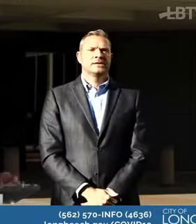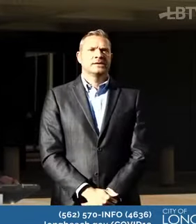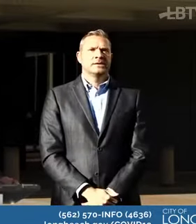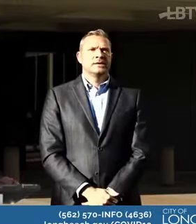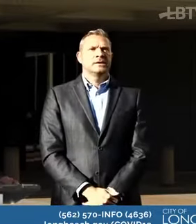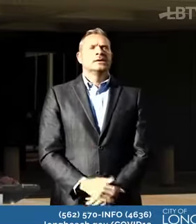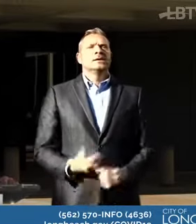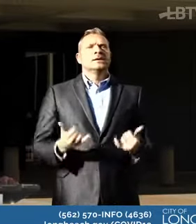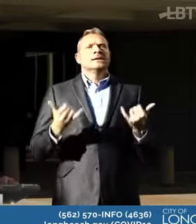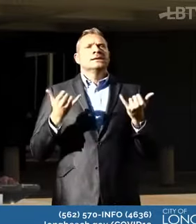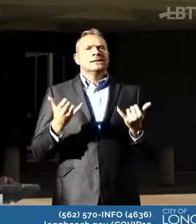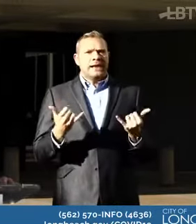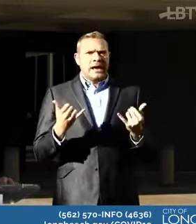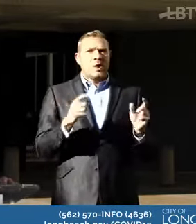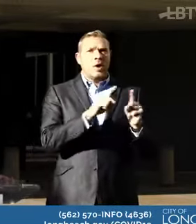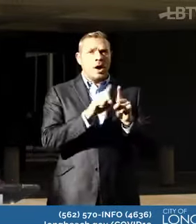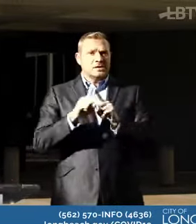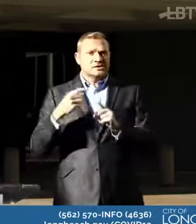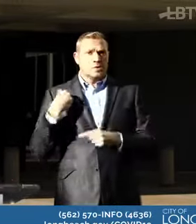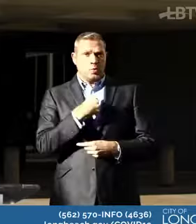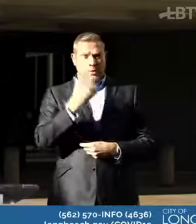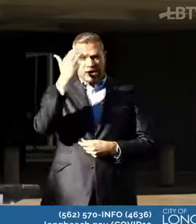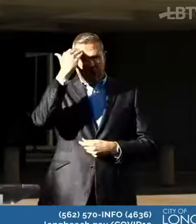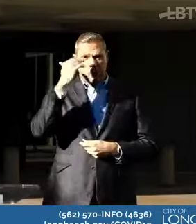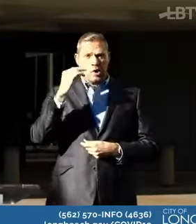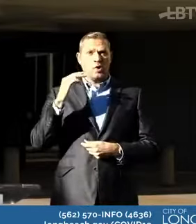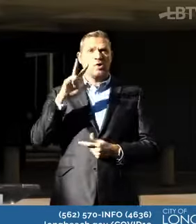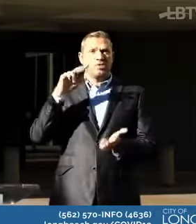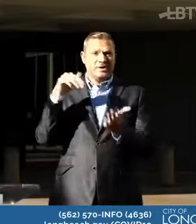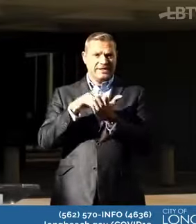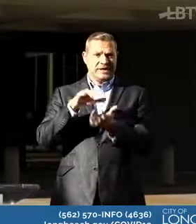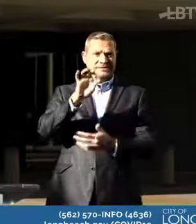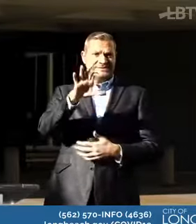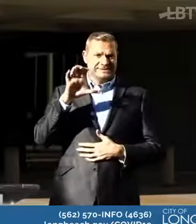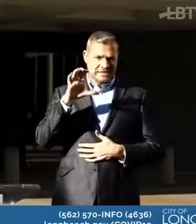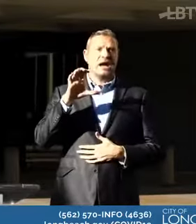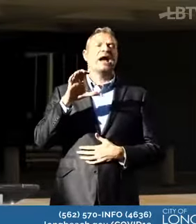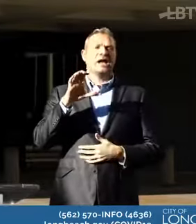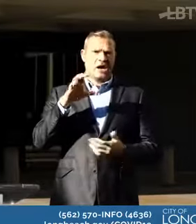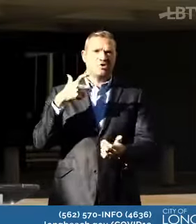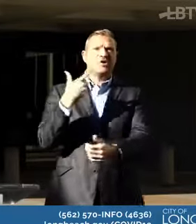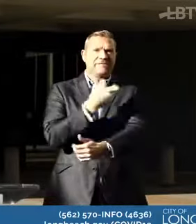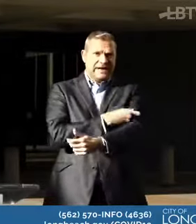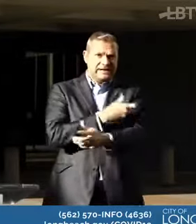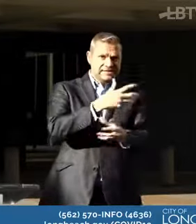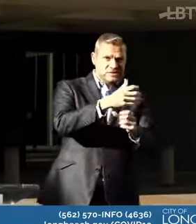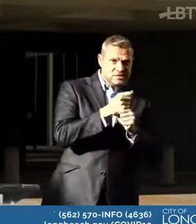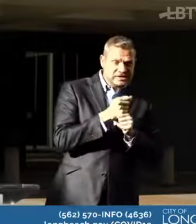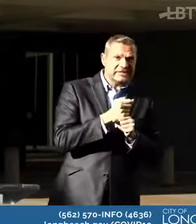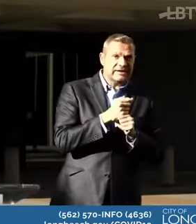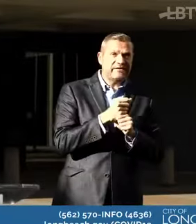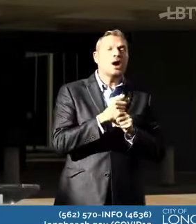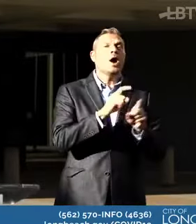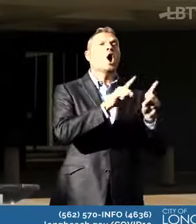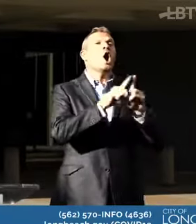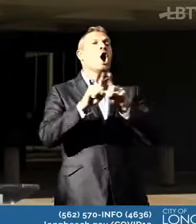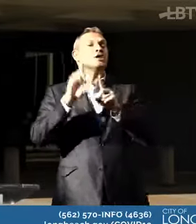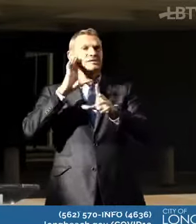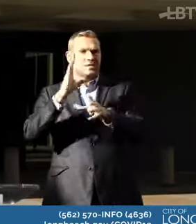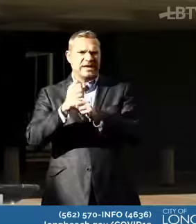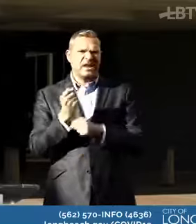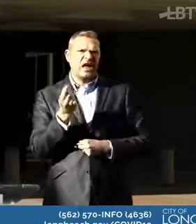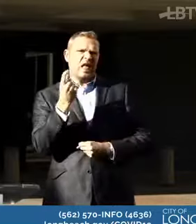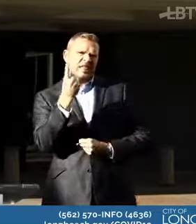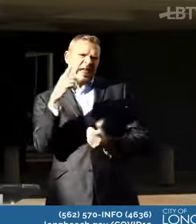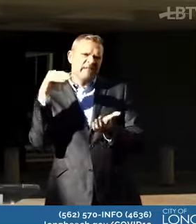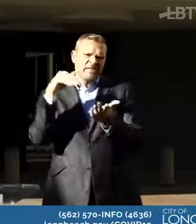Now, we know that in addition to the 3,900 doses of the Pfizer vaccine, we'll also be receiving about 11,600 doses